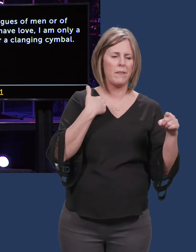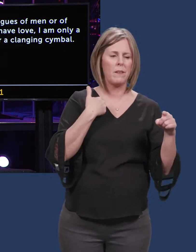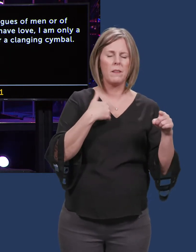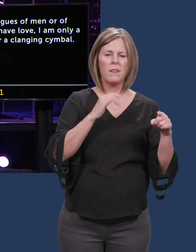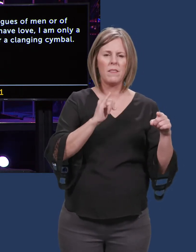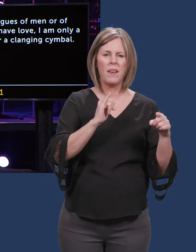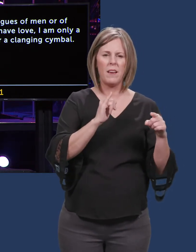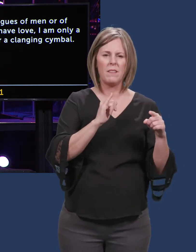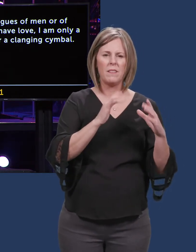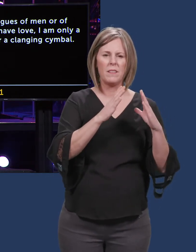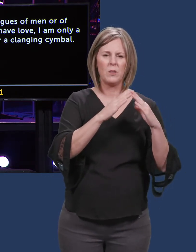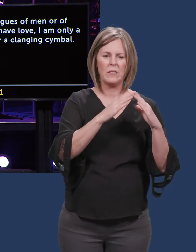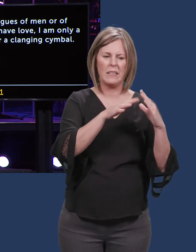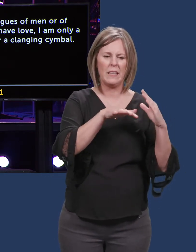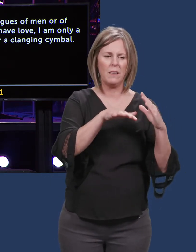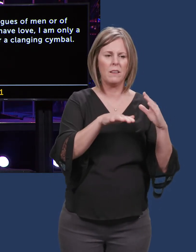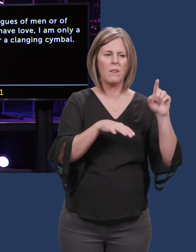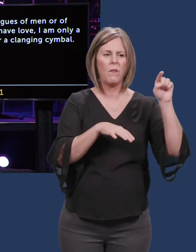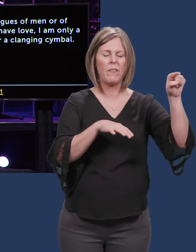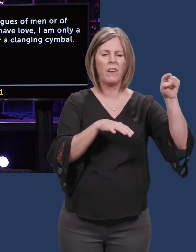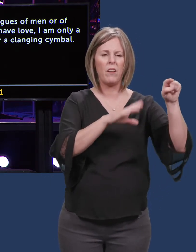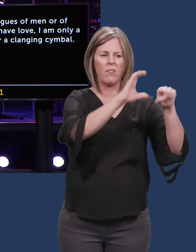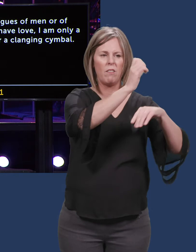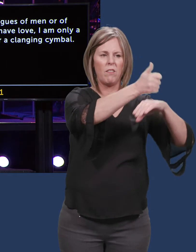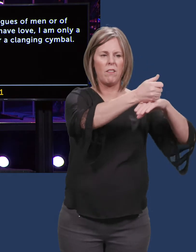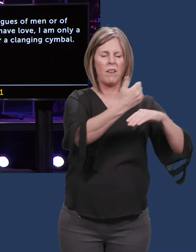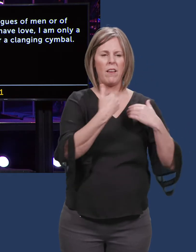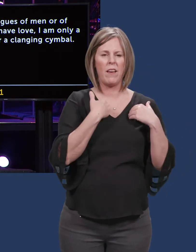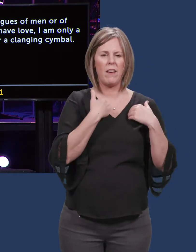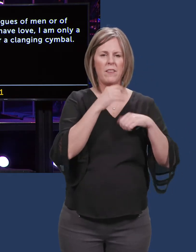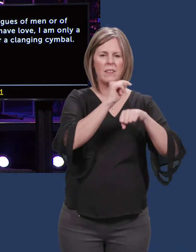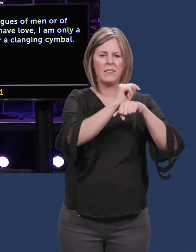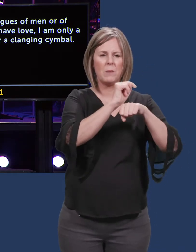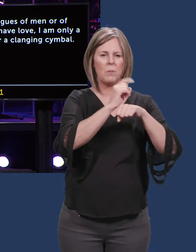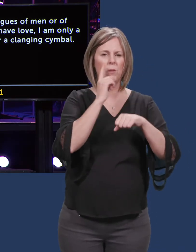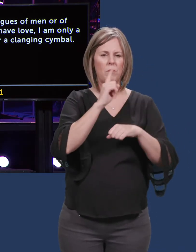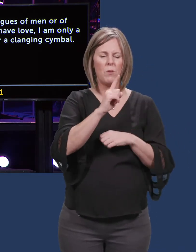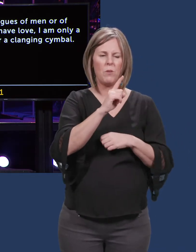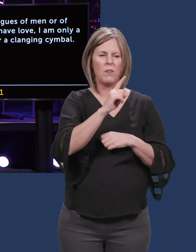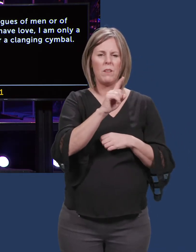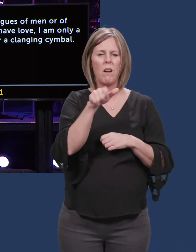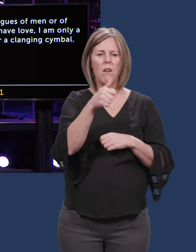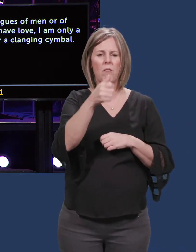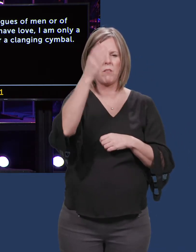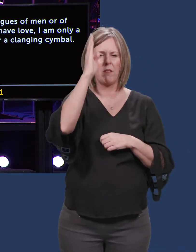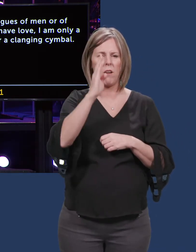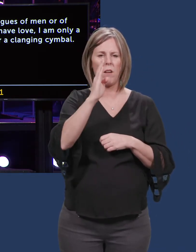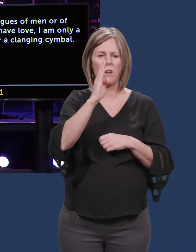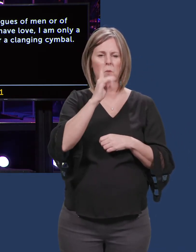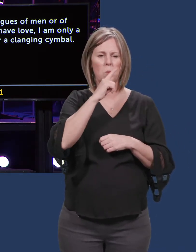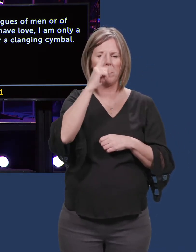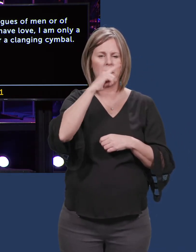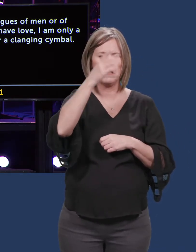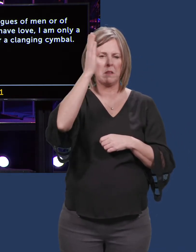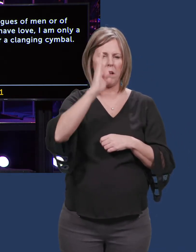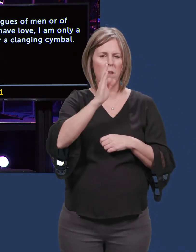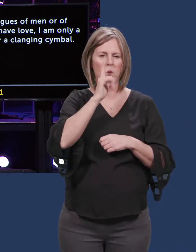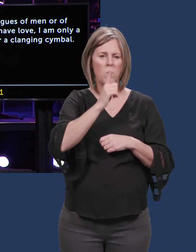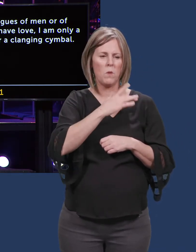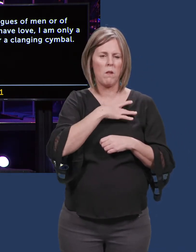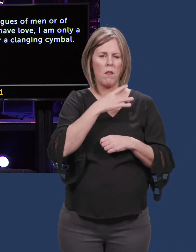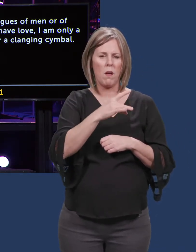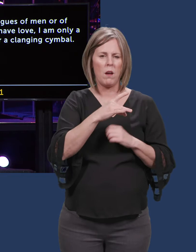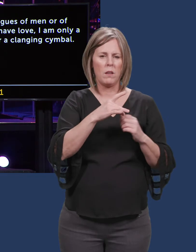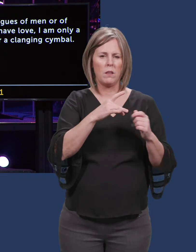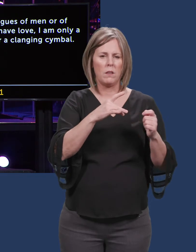people worshiped this goddess, they would often bang a gong or use cymbals. And so what